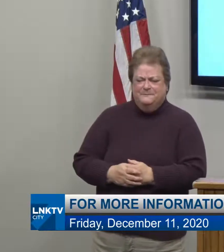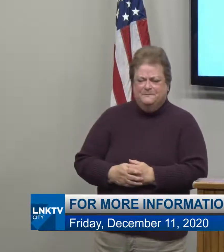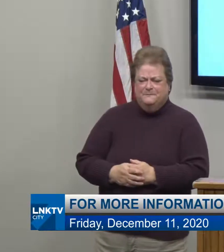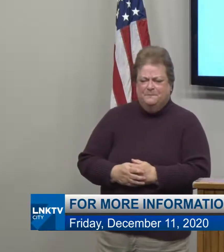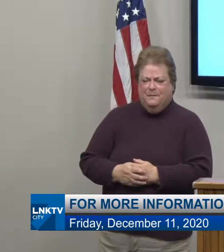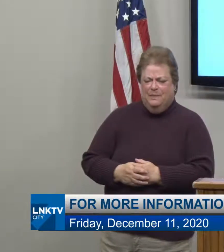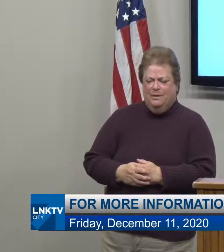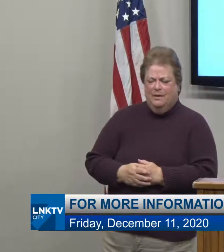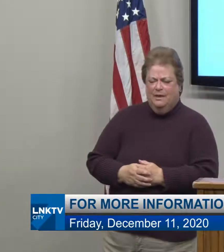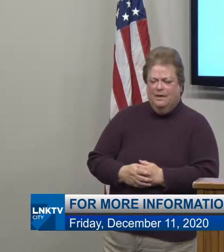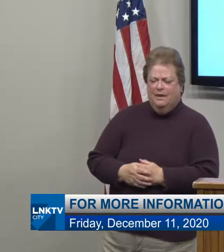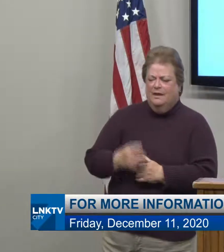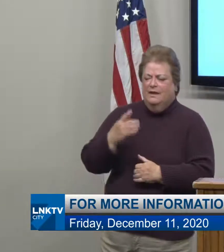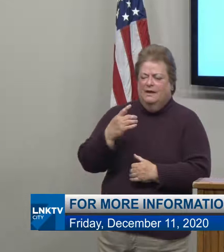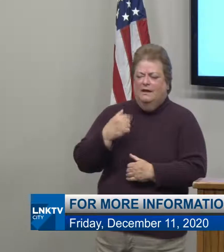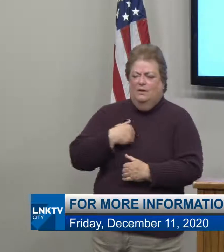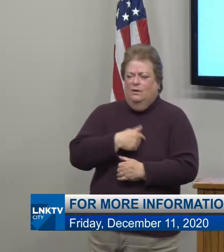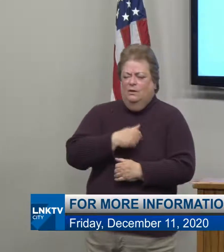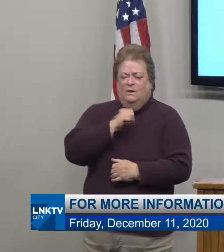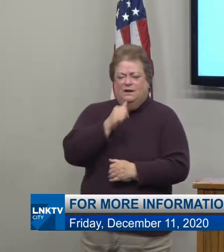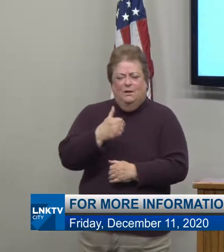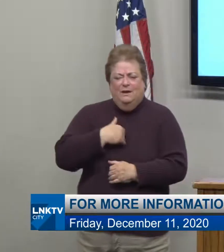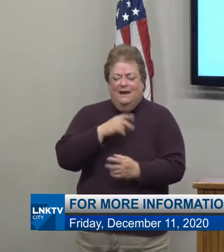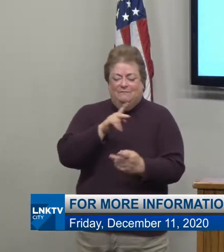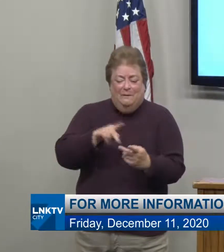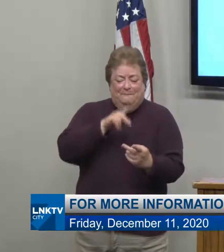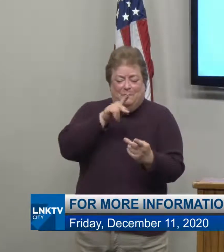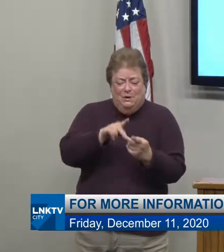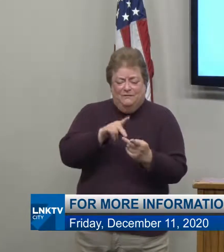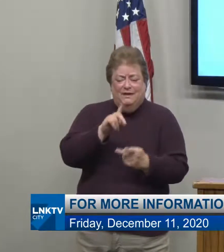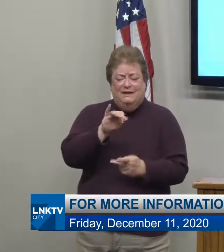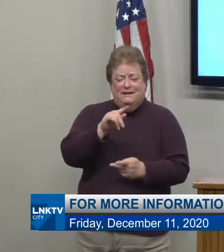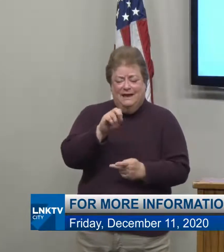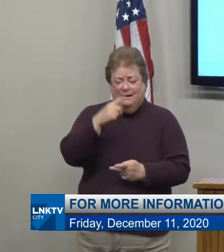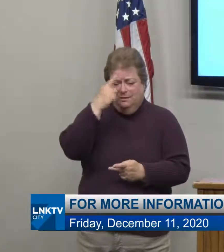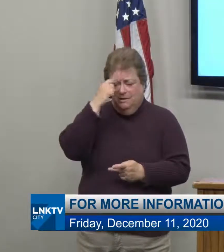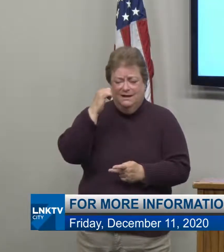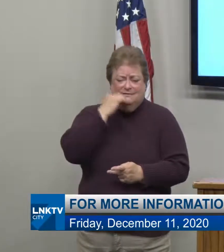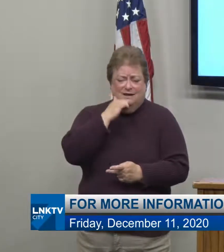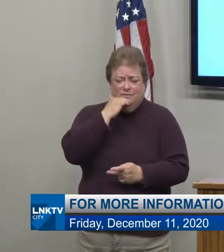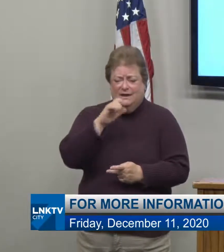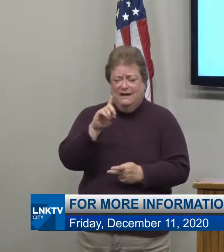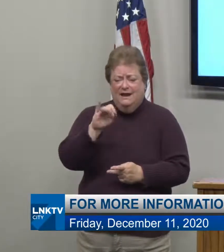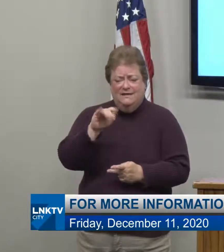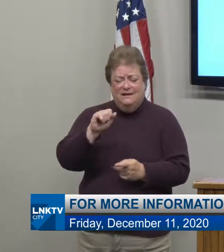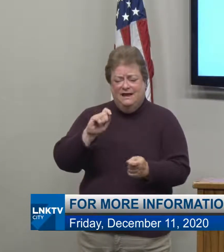absence of perfect data, because in a pandemic the data is changing and it is not always,